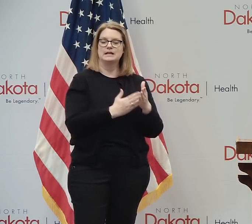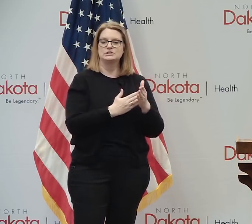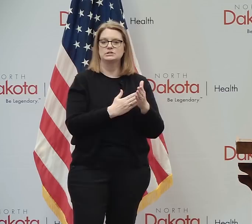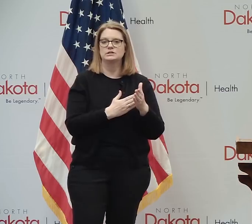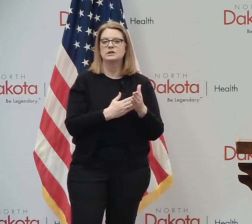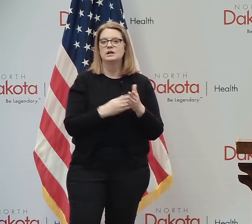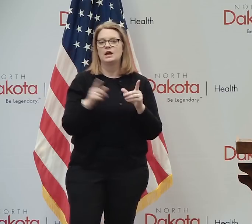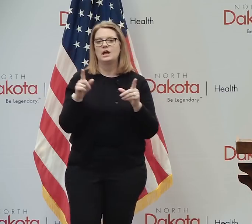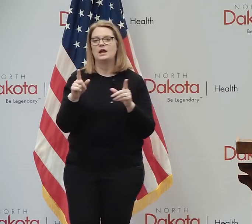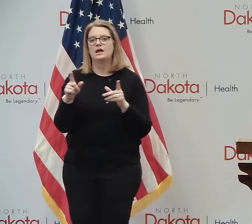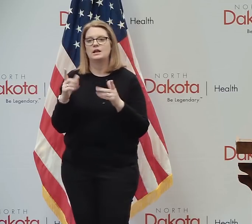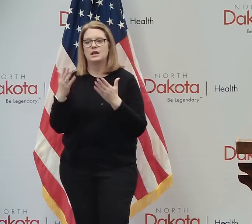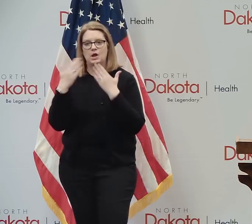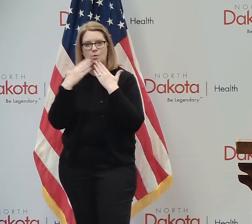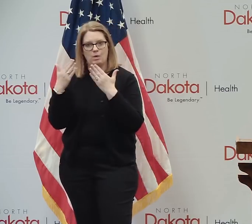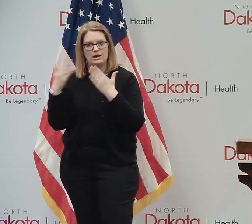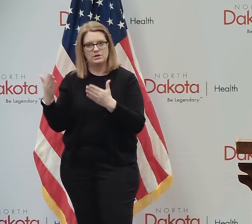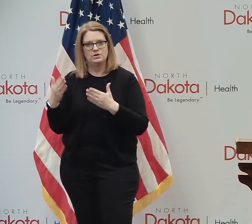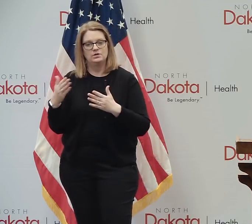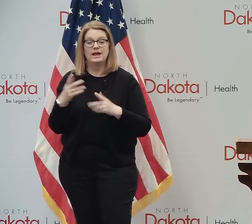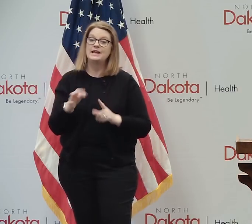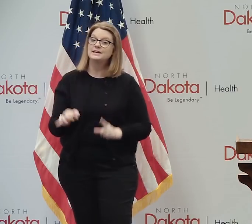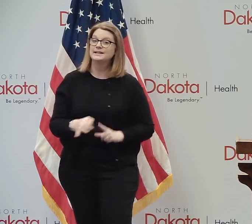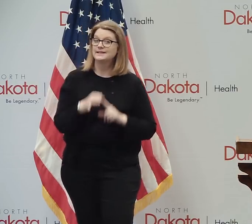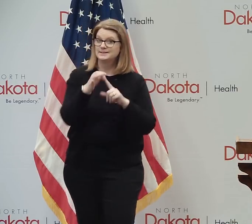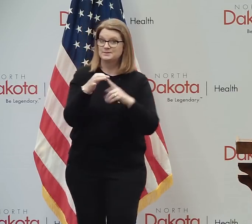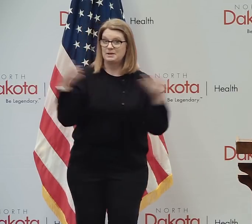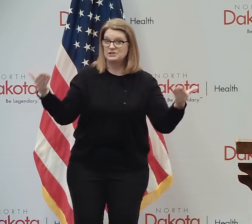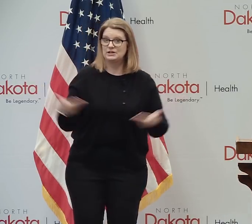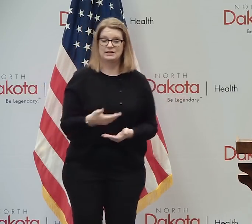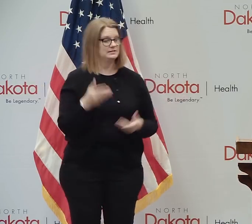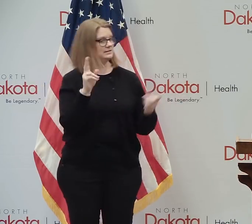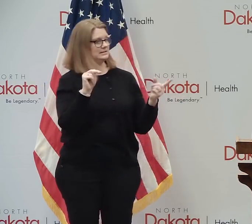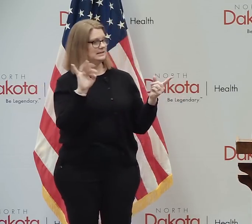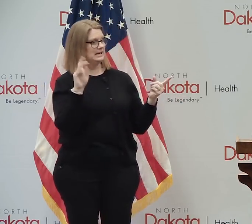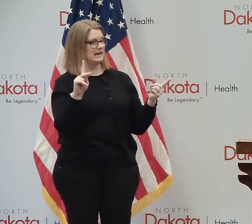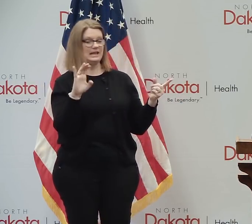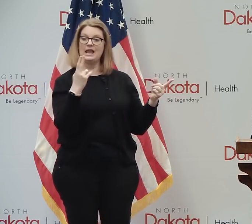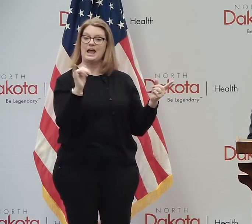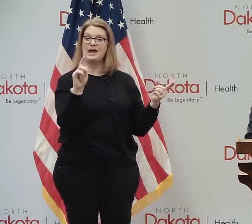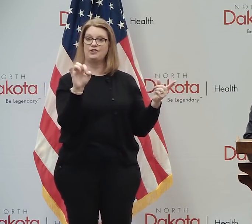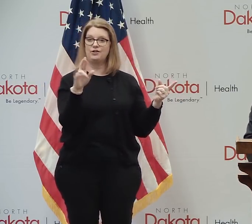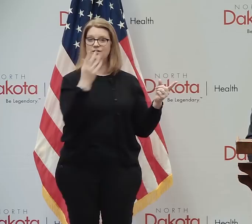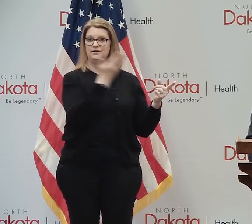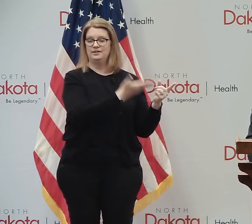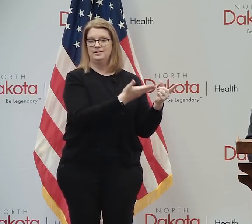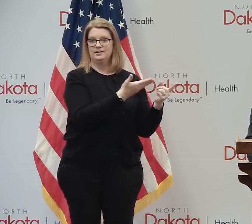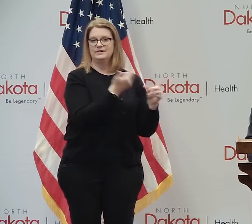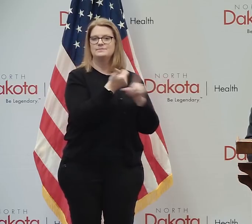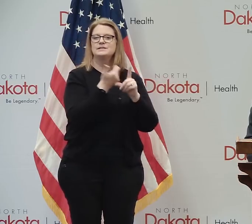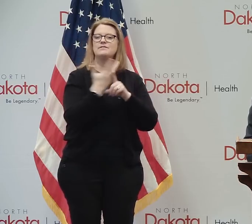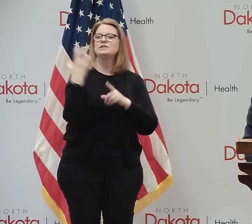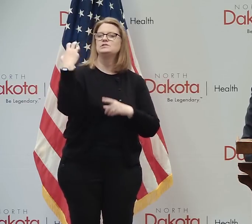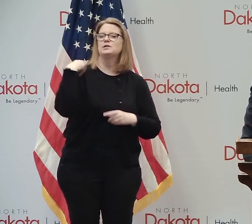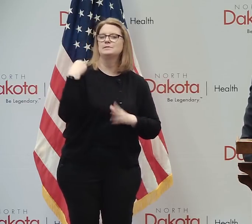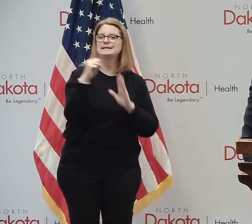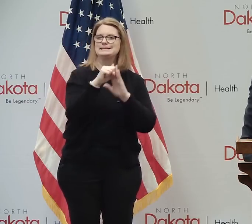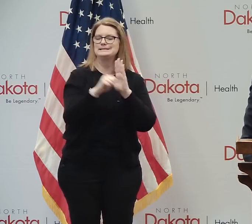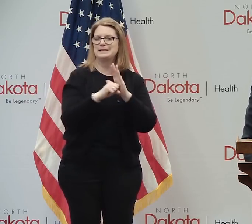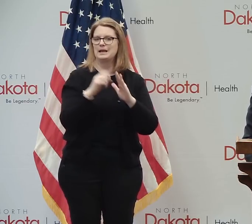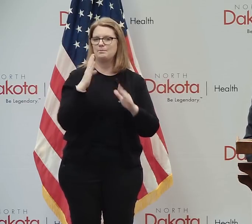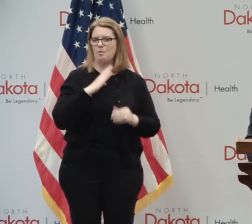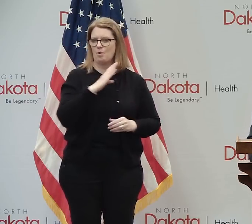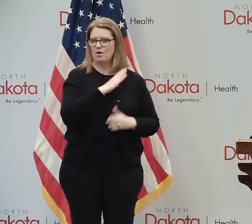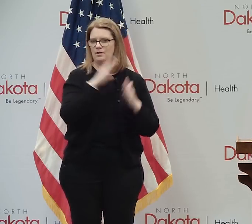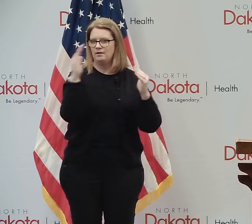a gratitude section, and we've got a special guest here today, Nick Hacker, who's the chairman of the board of the State Board of Higher